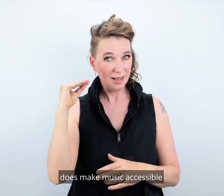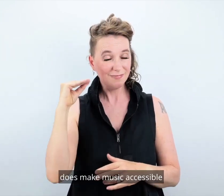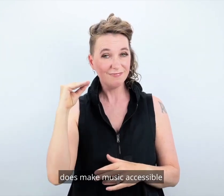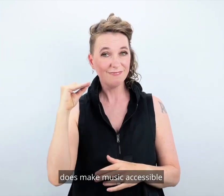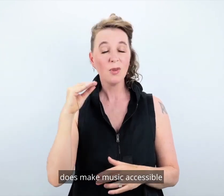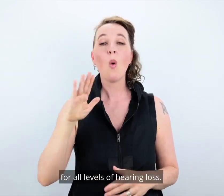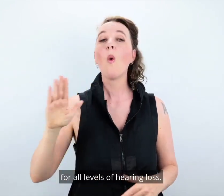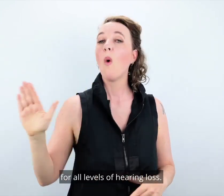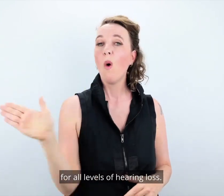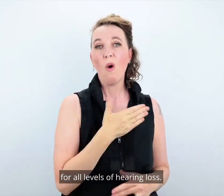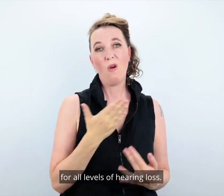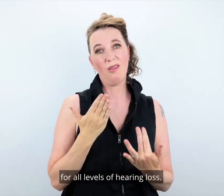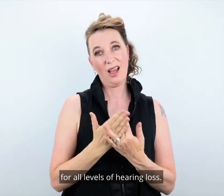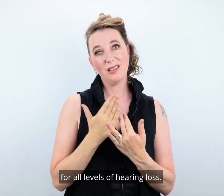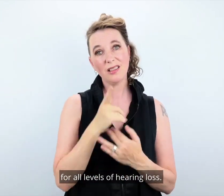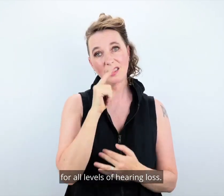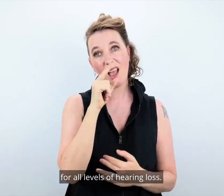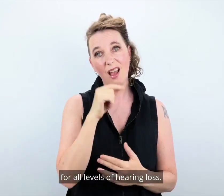for all levels of hearing loss.